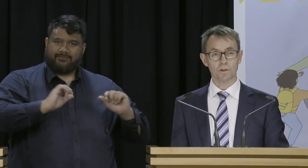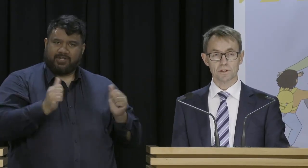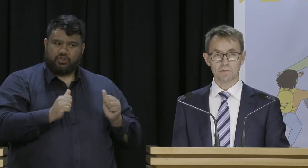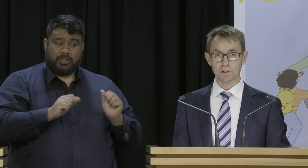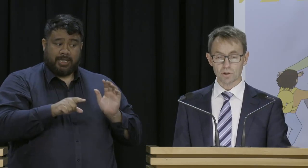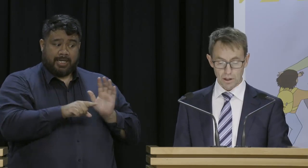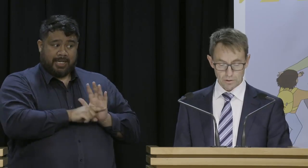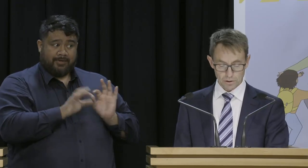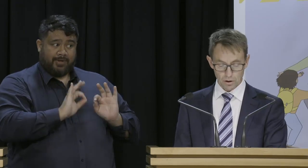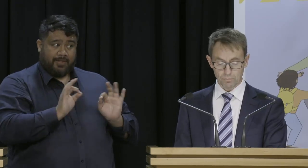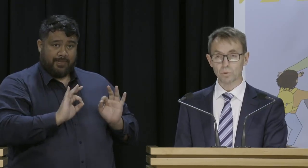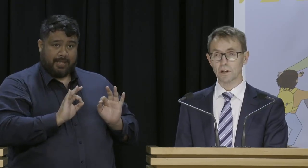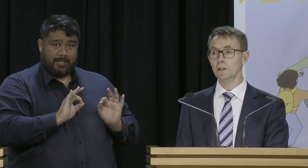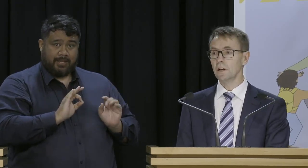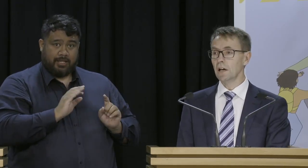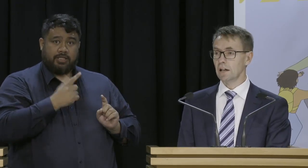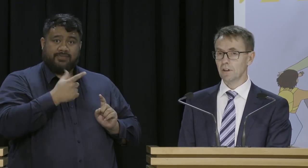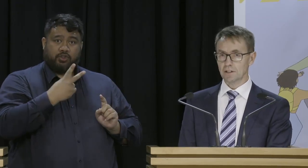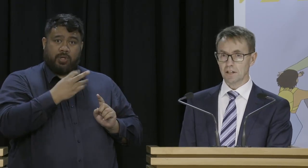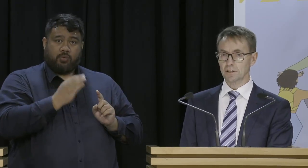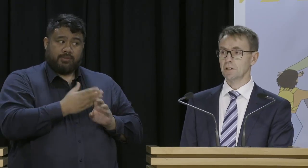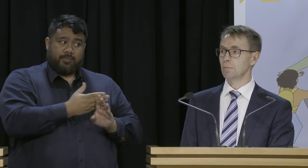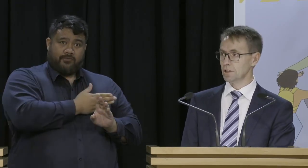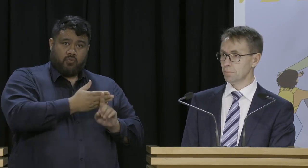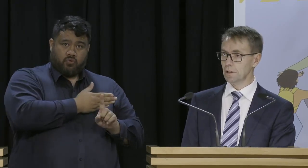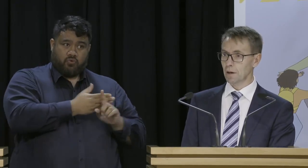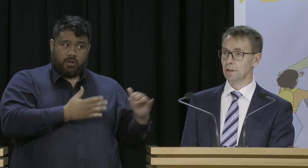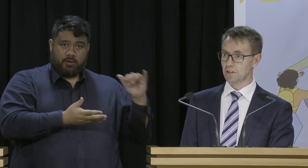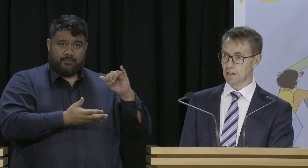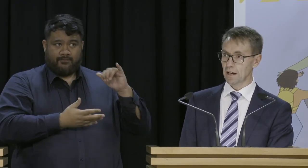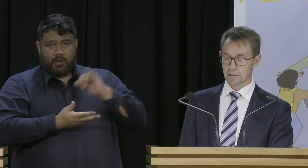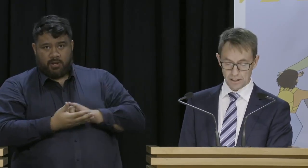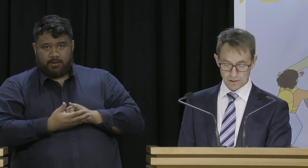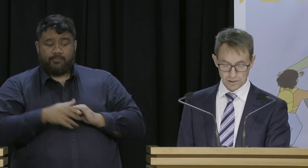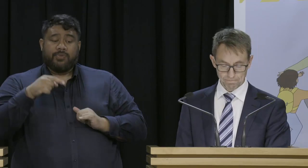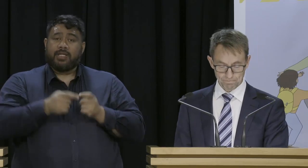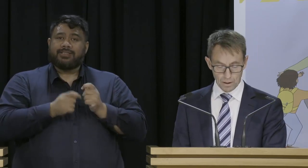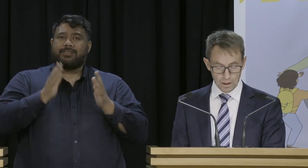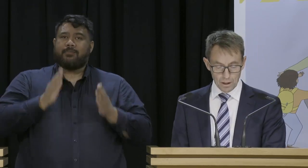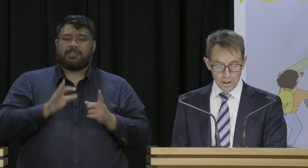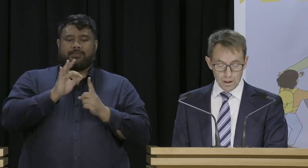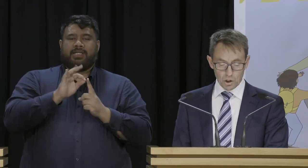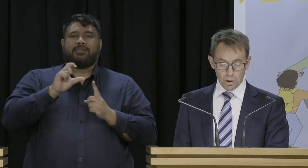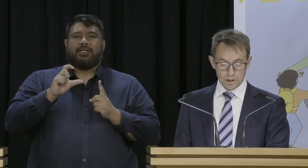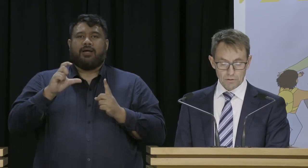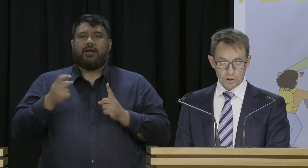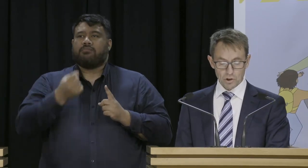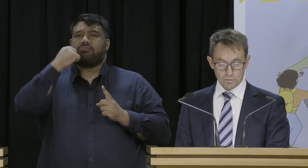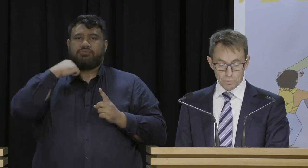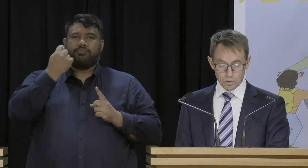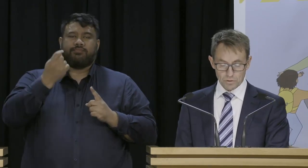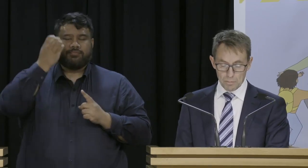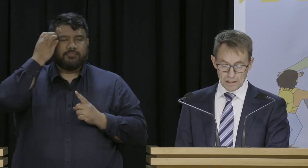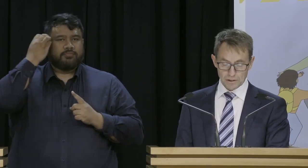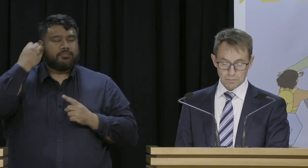taken within 72 hours of boarding, and that test must be a PCR test. The quarantine-free